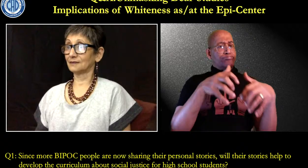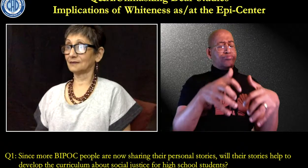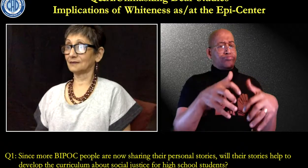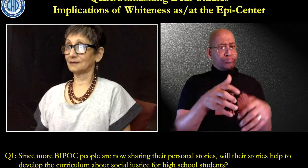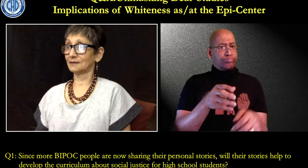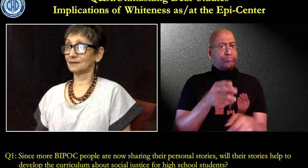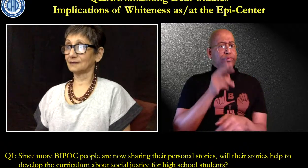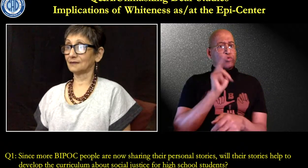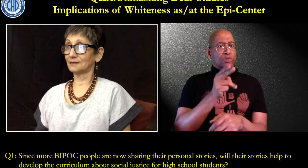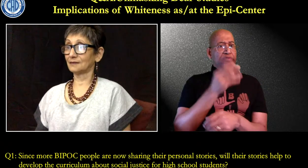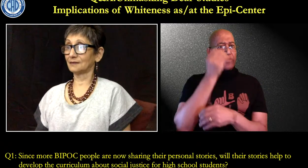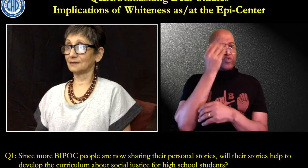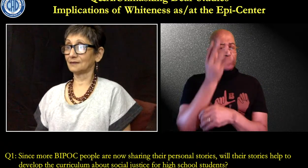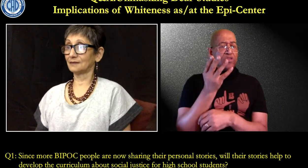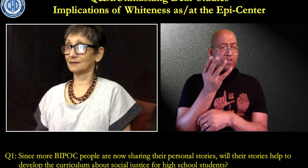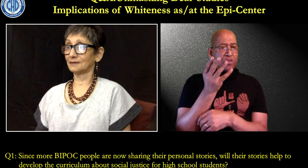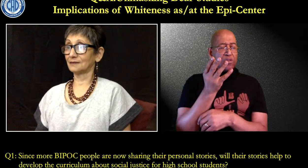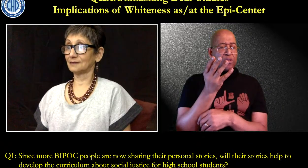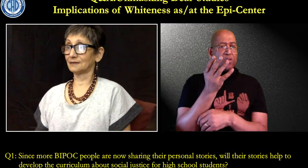Now, the 1900s,